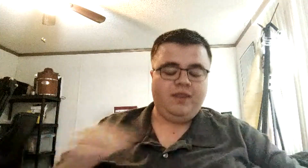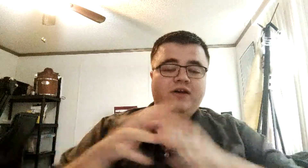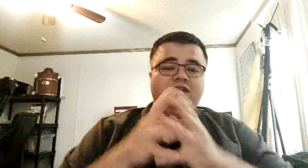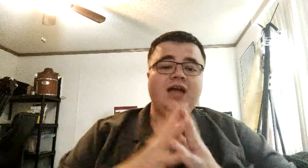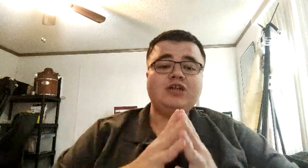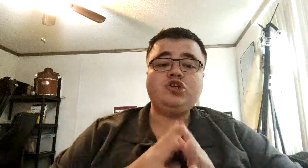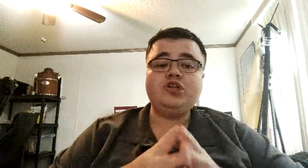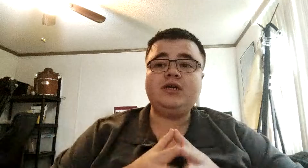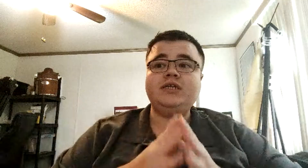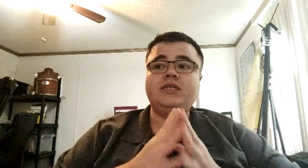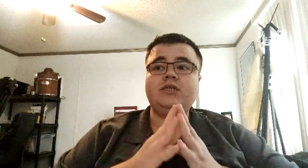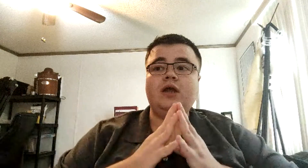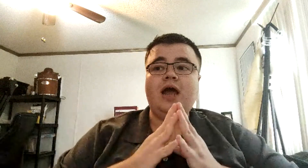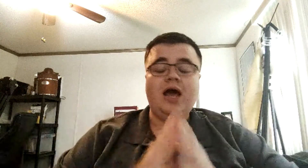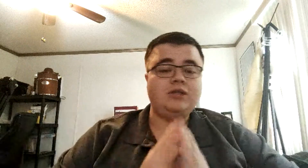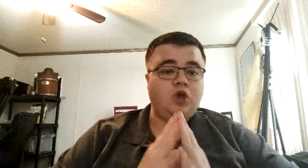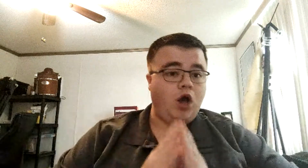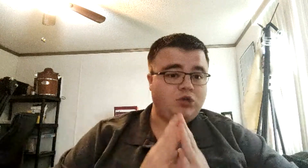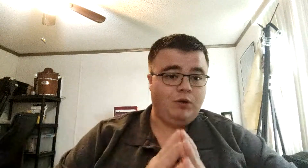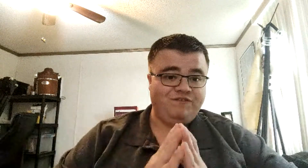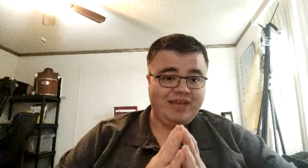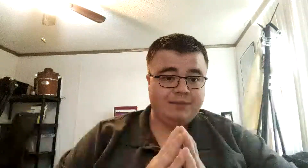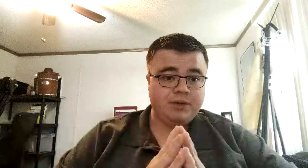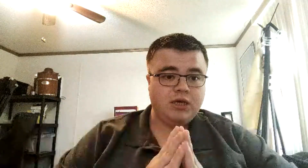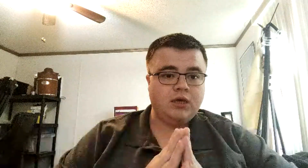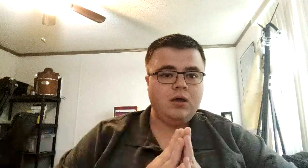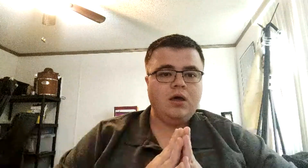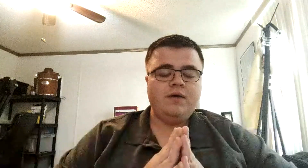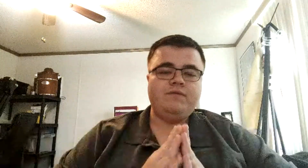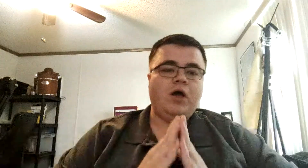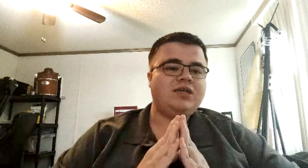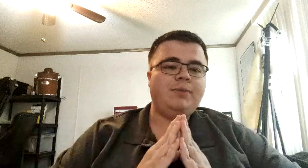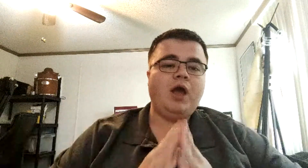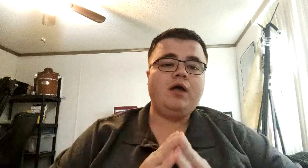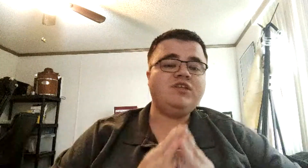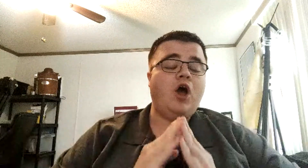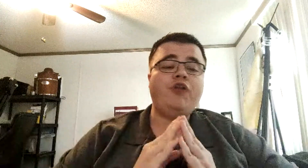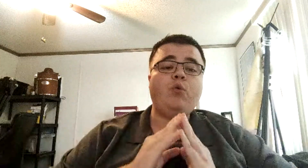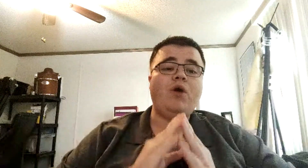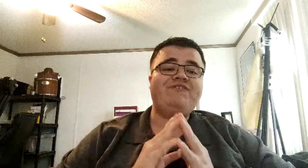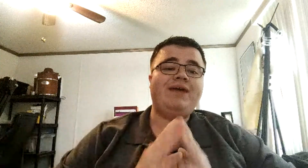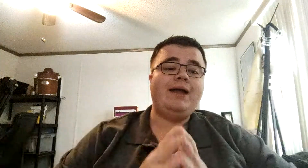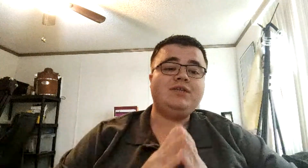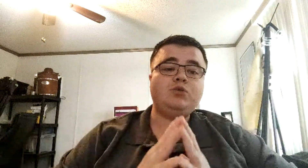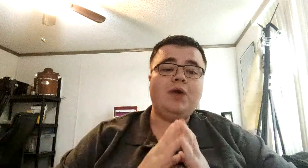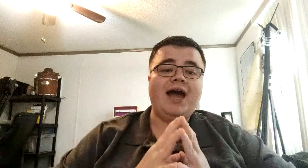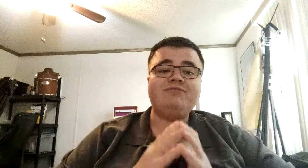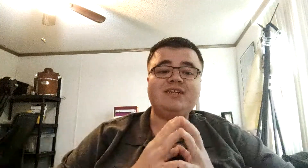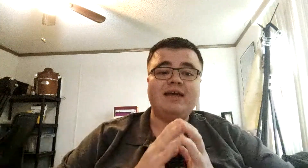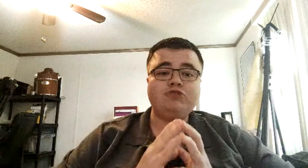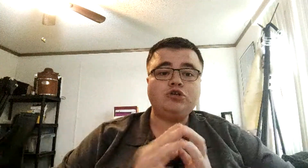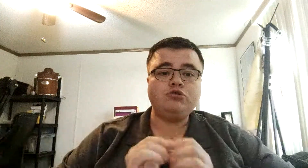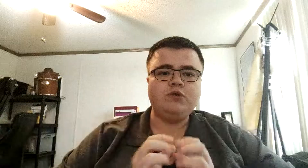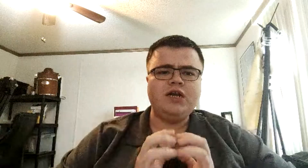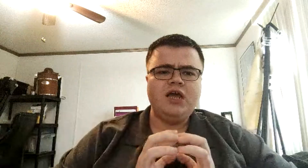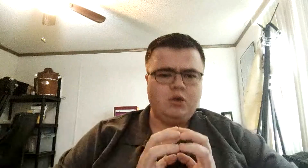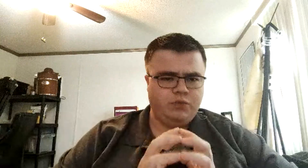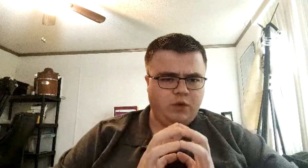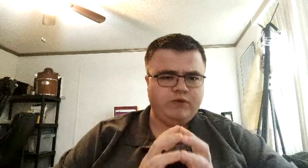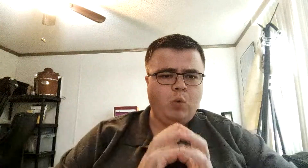mother not just as cultural family. It's other wealthy families who have deaf children. You don't really